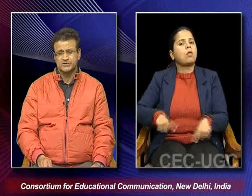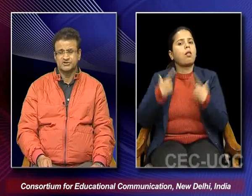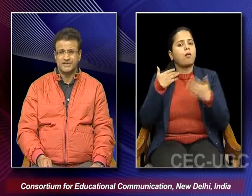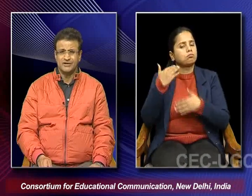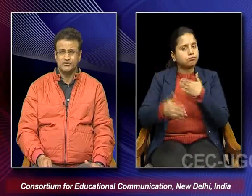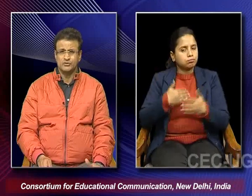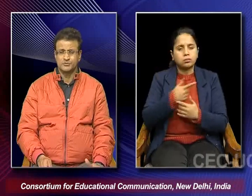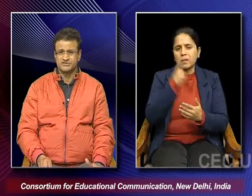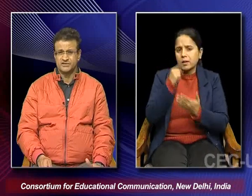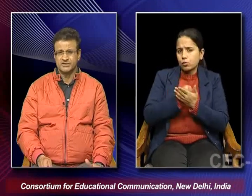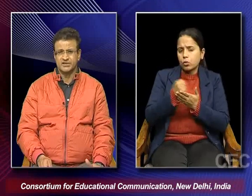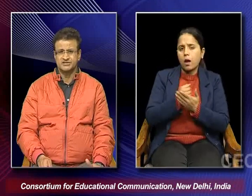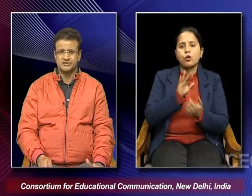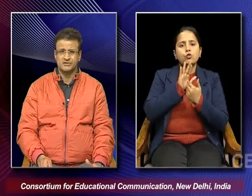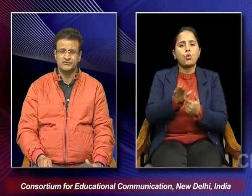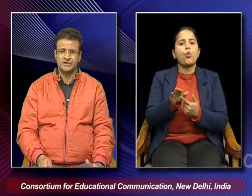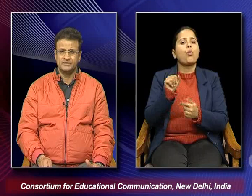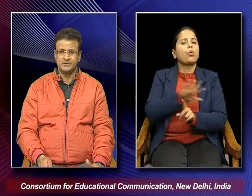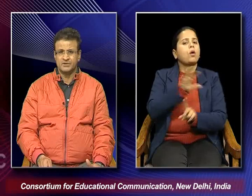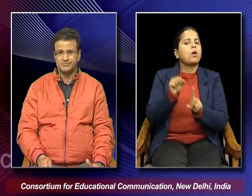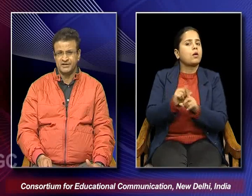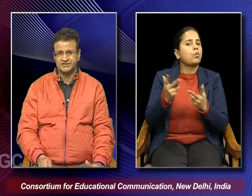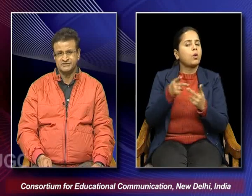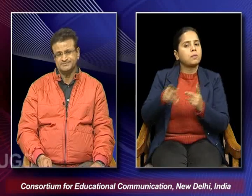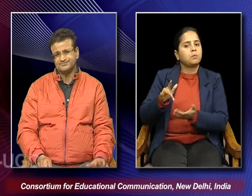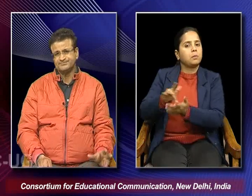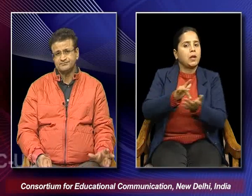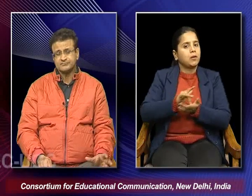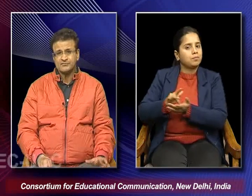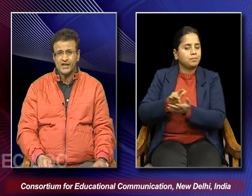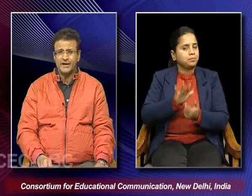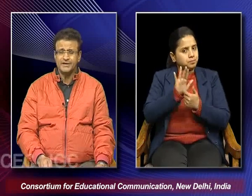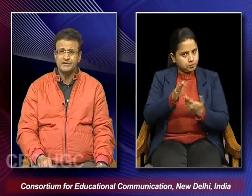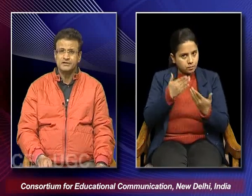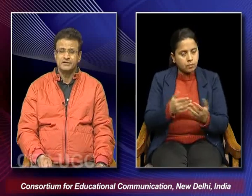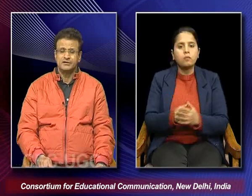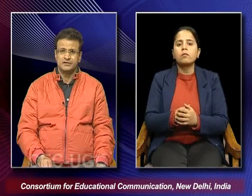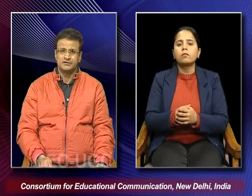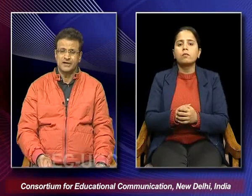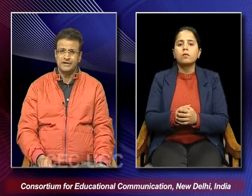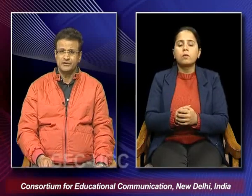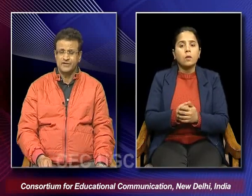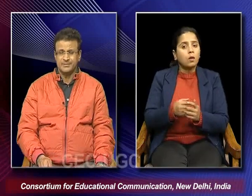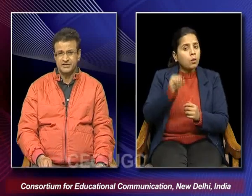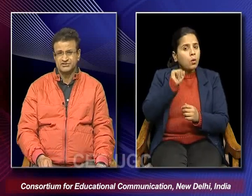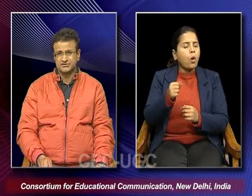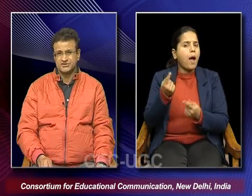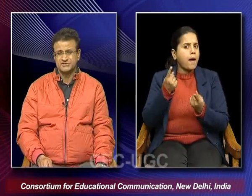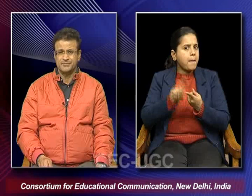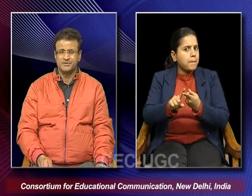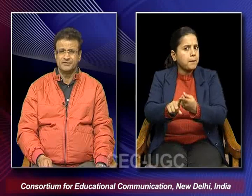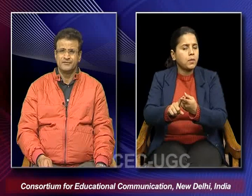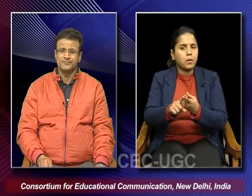he was trying to project the culture of that particular place and the kind of happenings